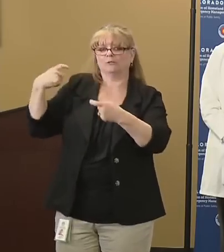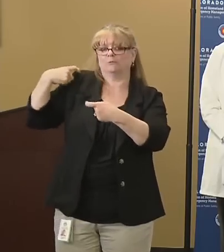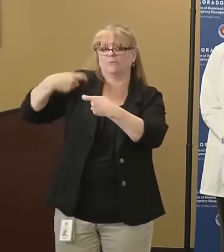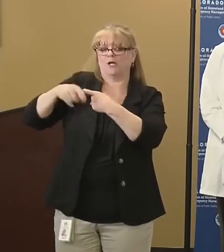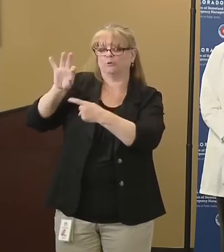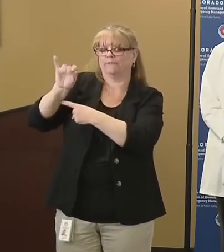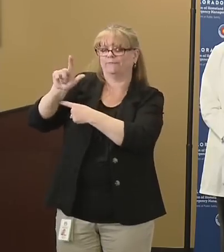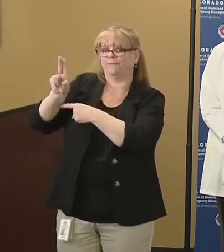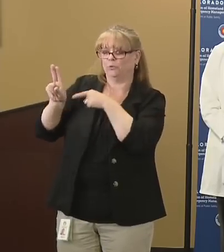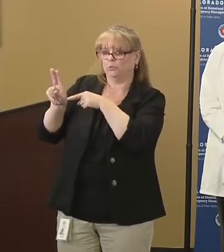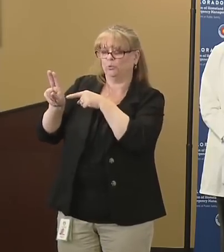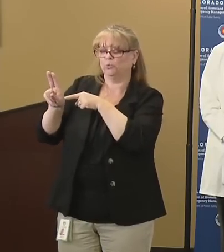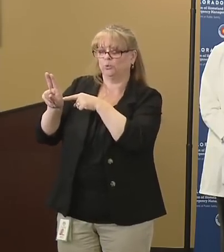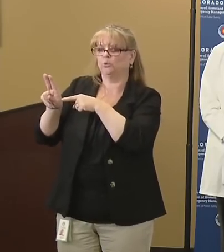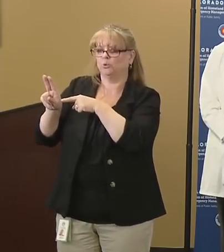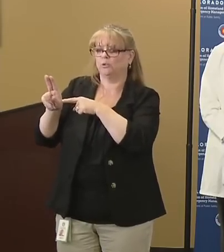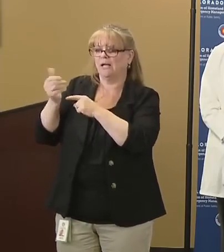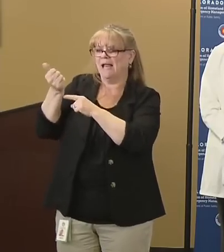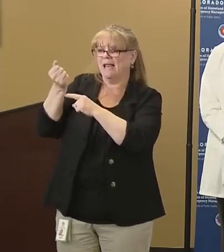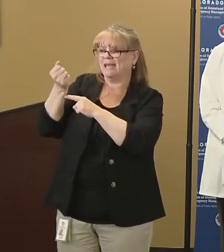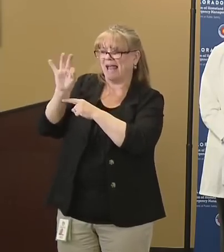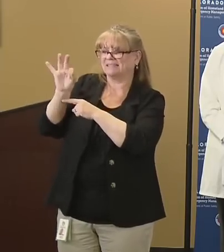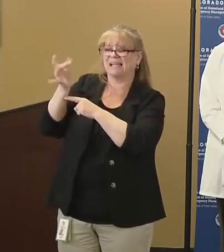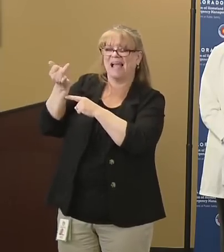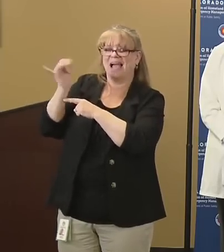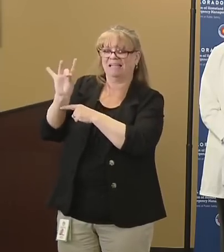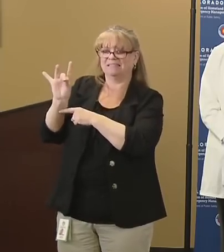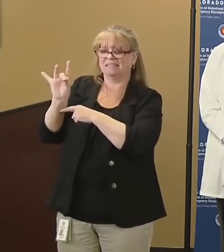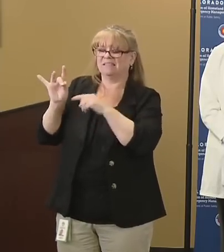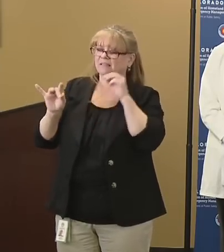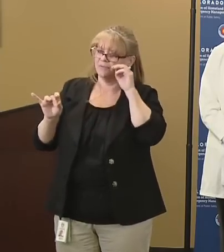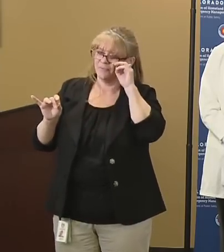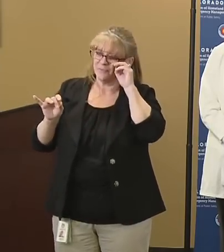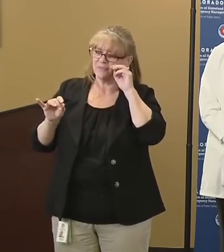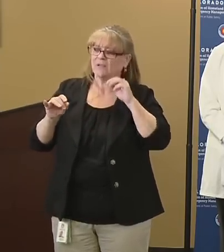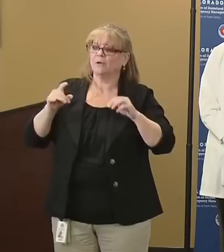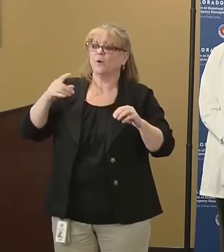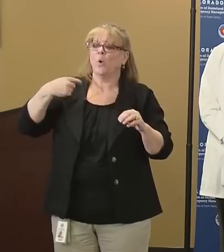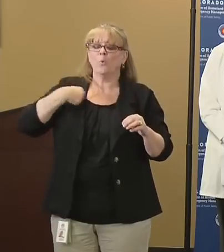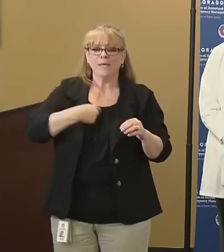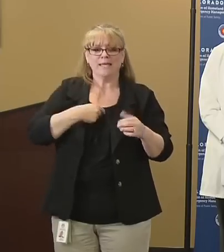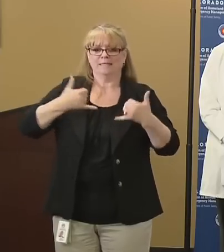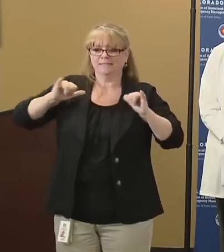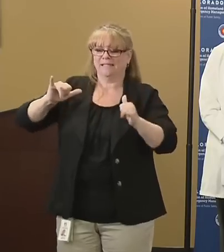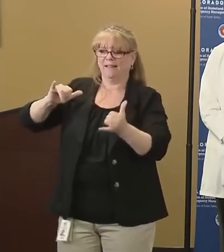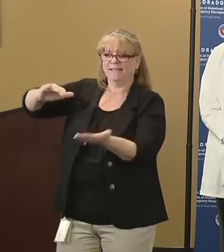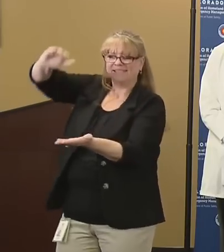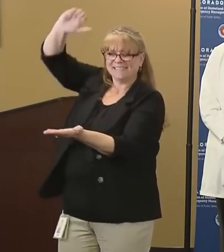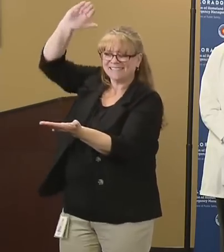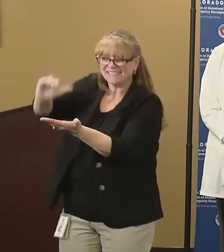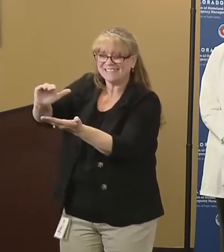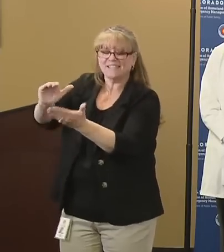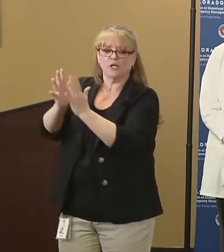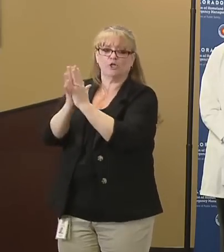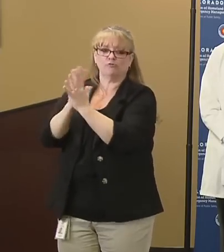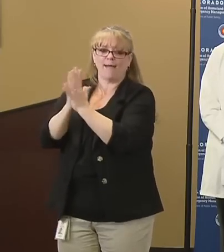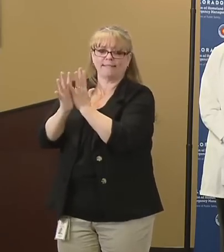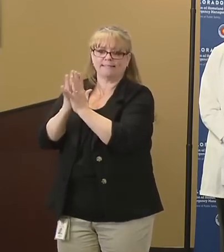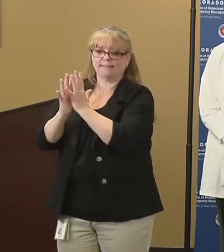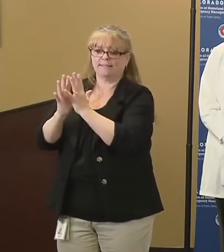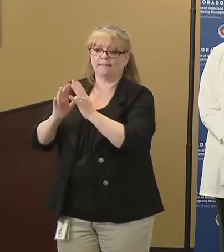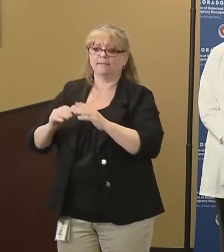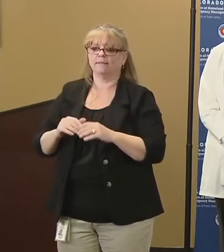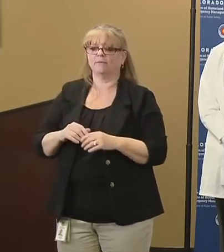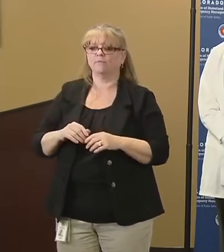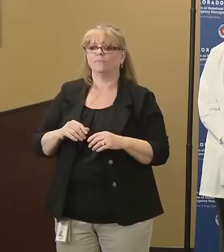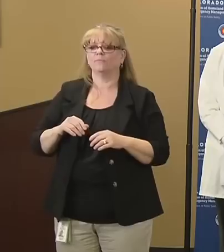area that we're showing success in reducing that traffic right now, because you know what? The mountains, our trails, our